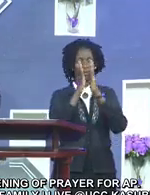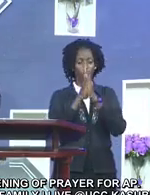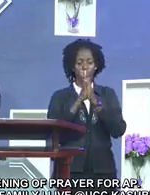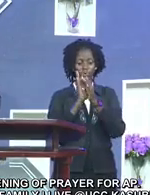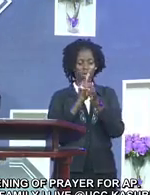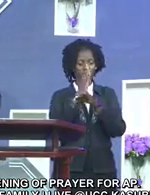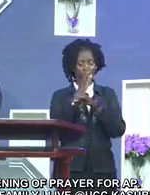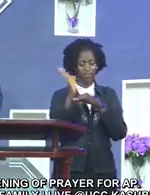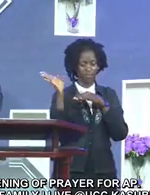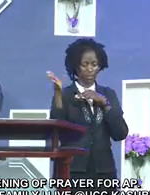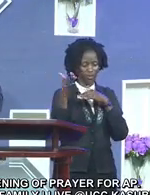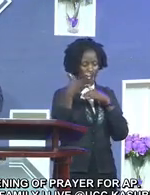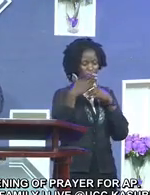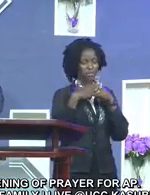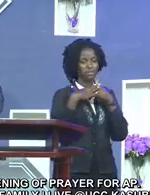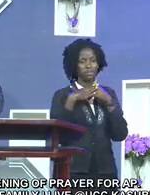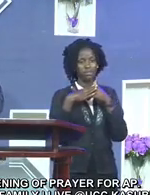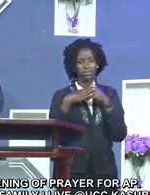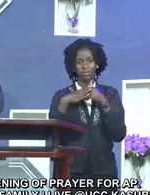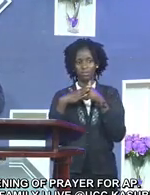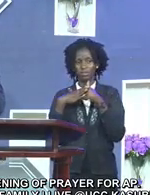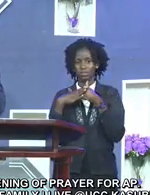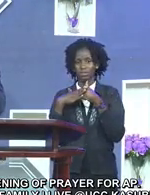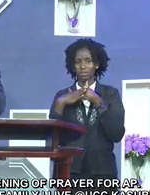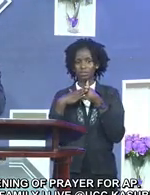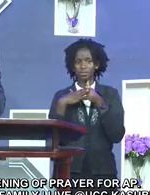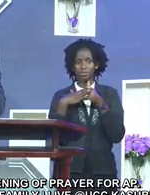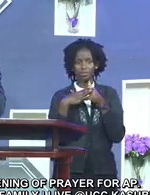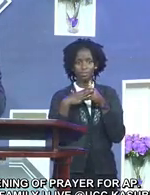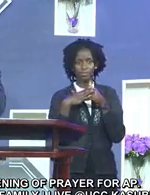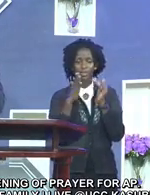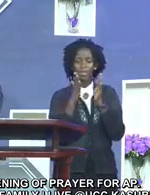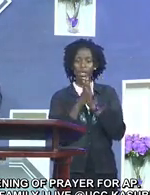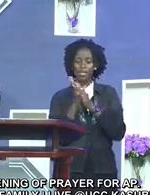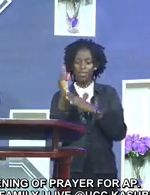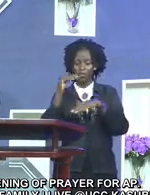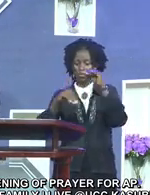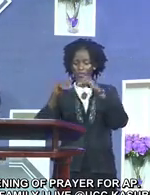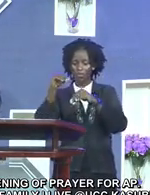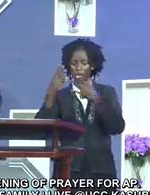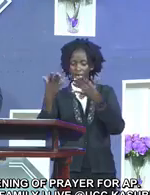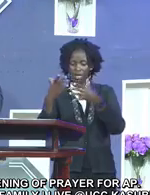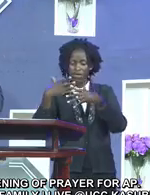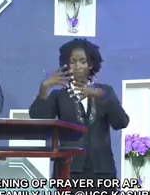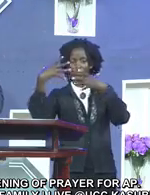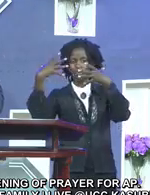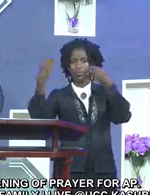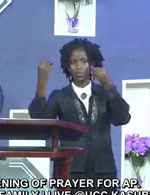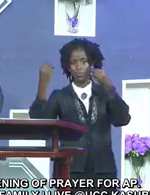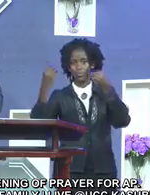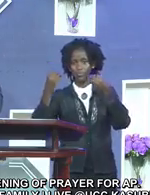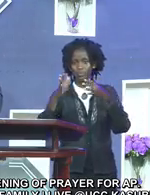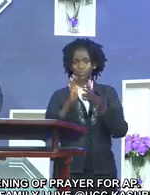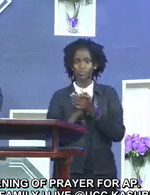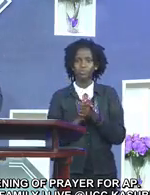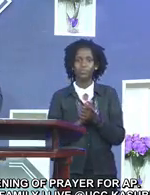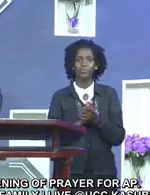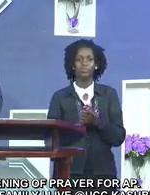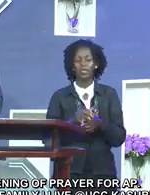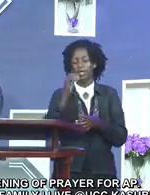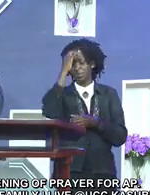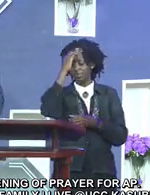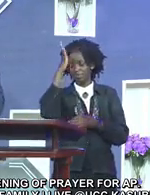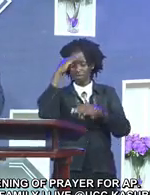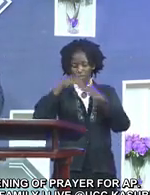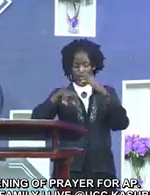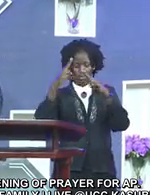tumaliriza. I'm going to pray as we wind up. Tunatanula okuwaayo tujja kuba tufuluma bufulumi. As we give in, we shall just go out. Kitaffe